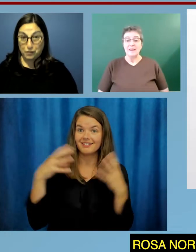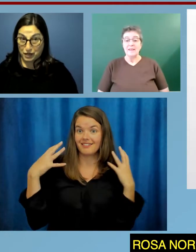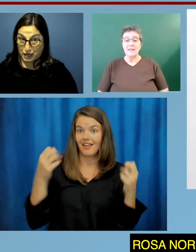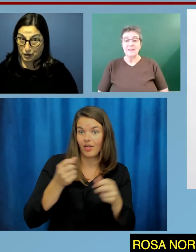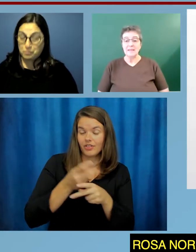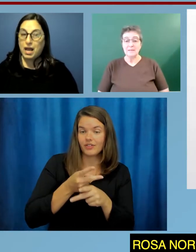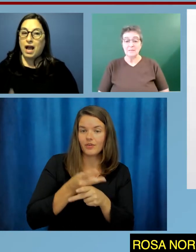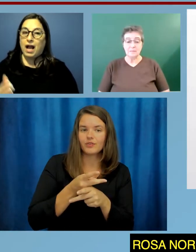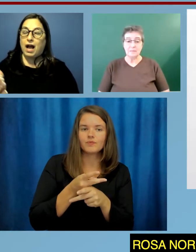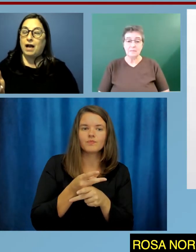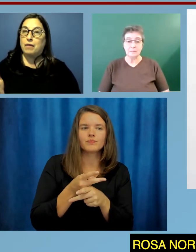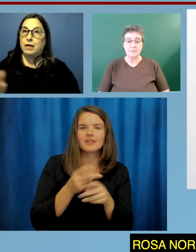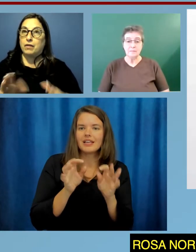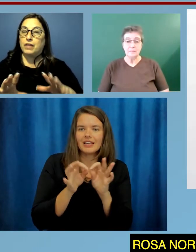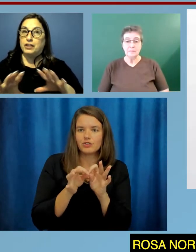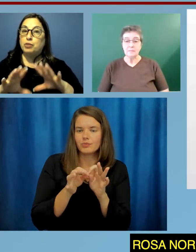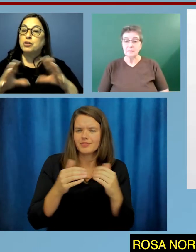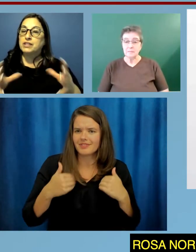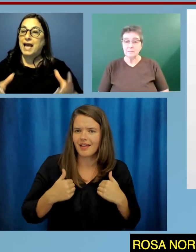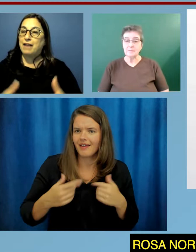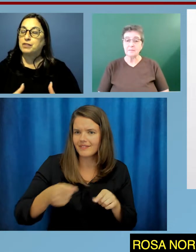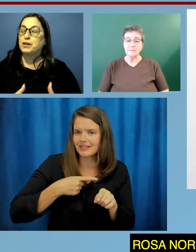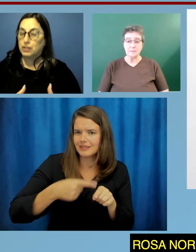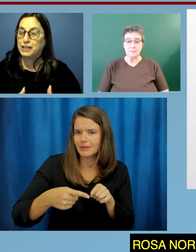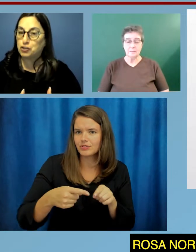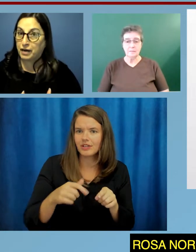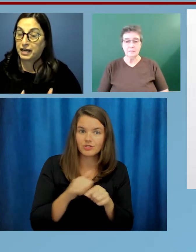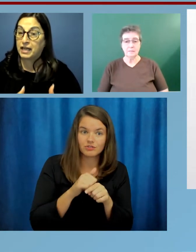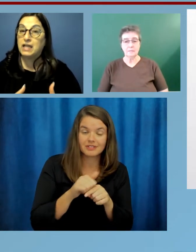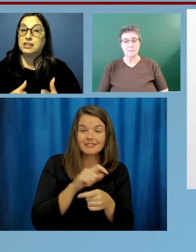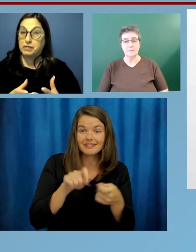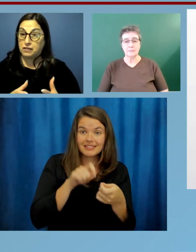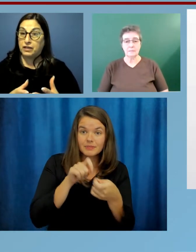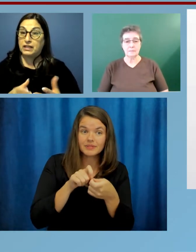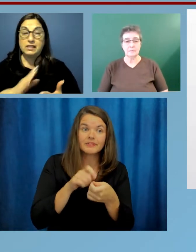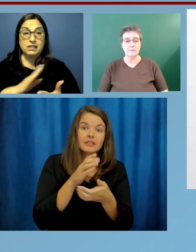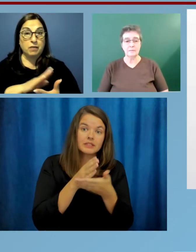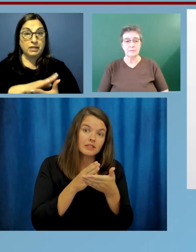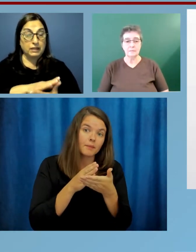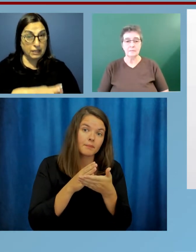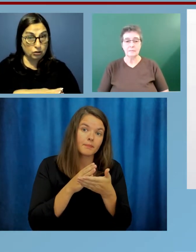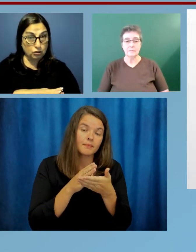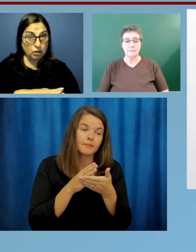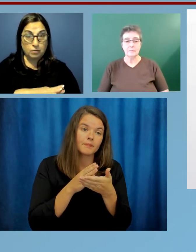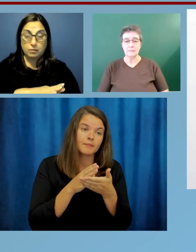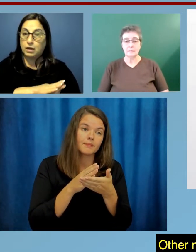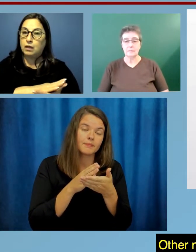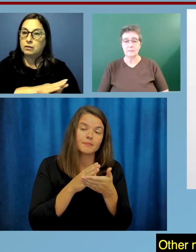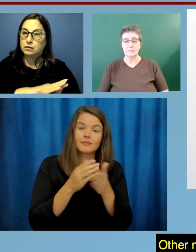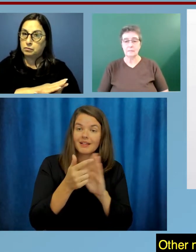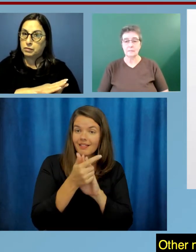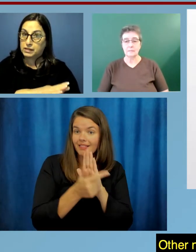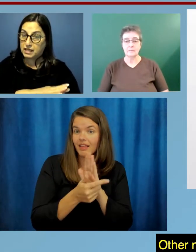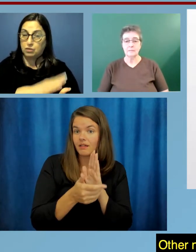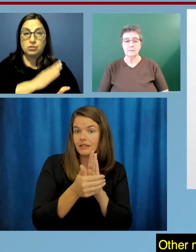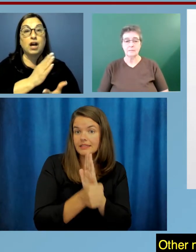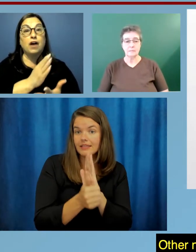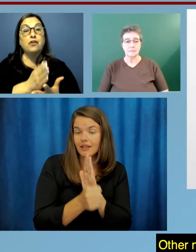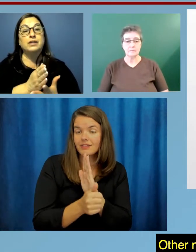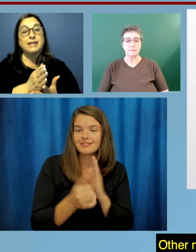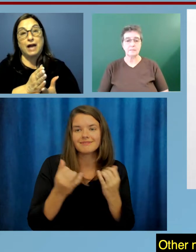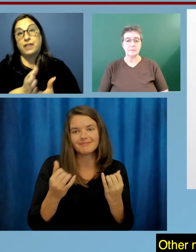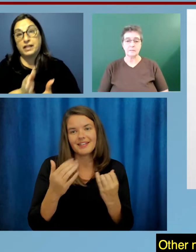Interpreters in healthcare, interpreters have specialized training, specifically some in legal